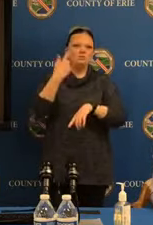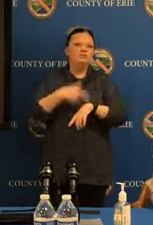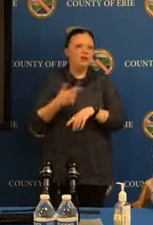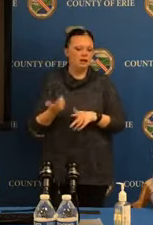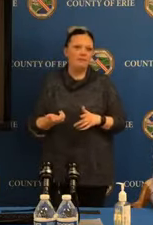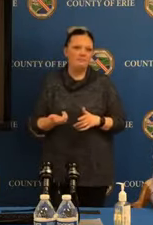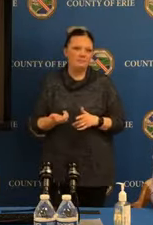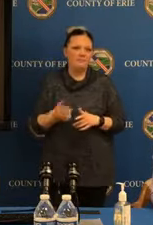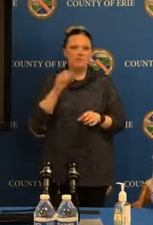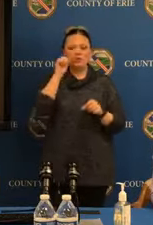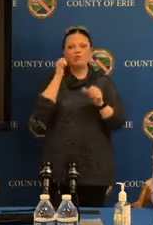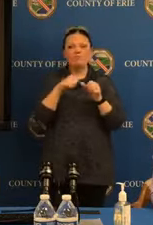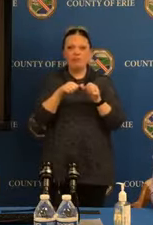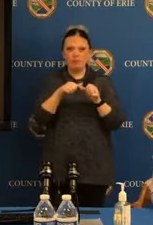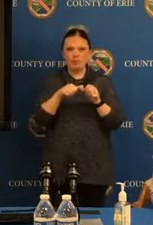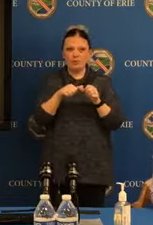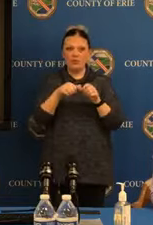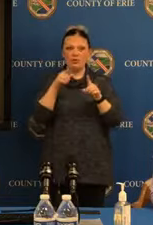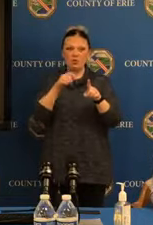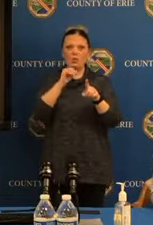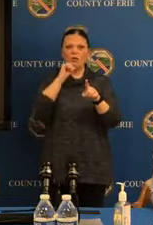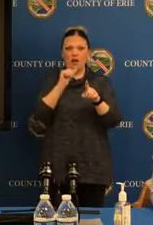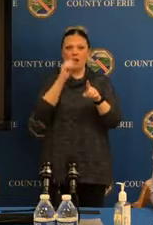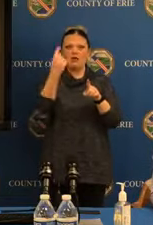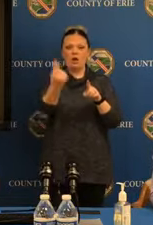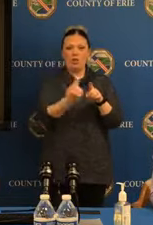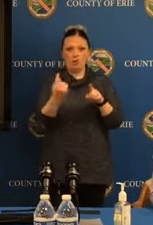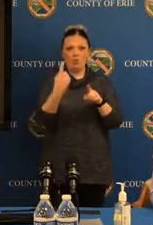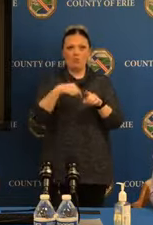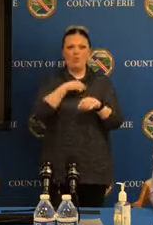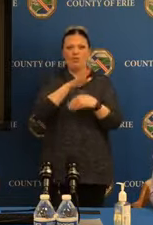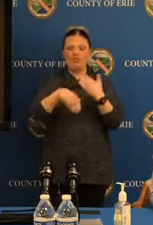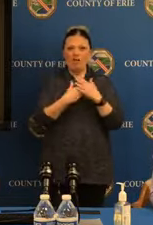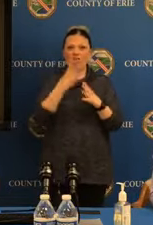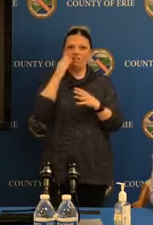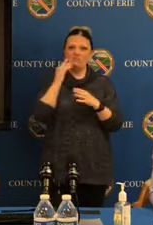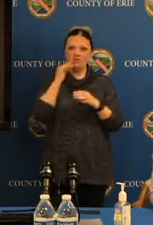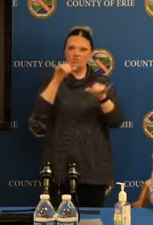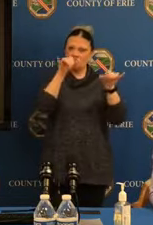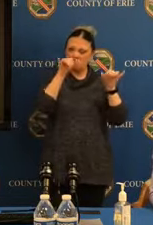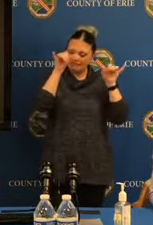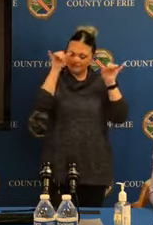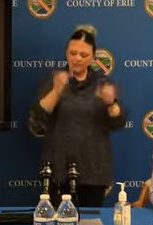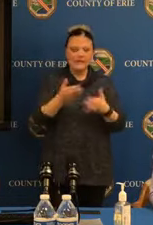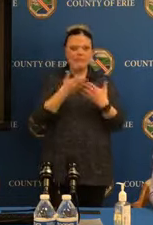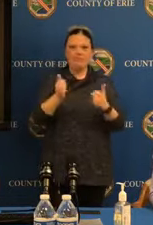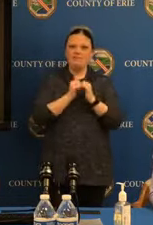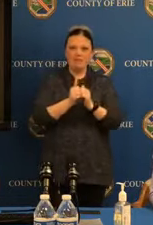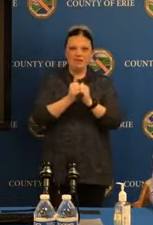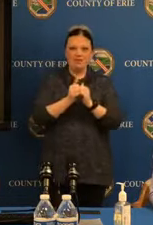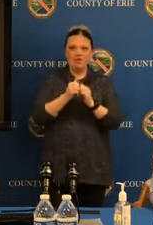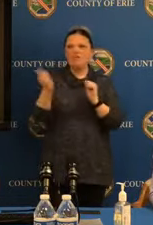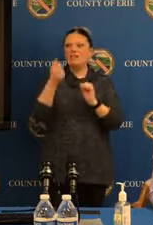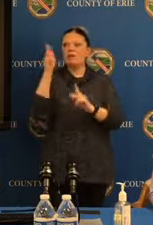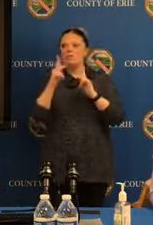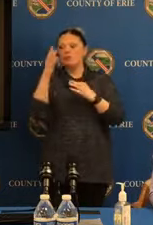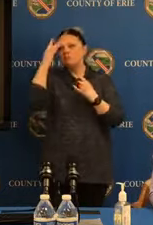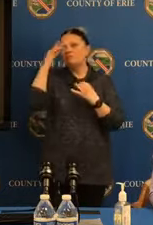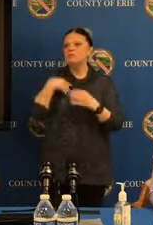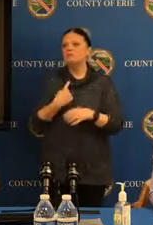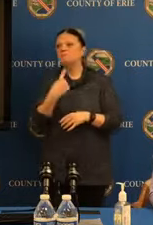And remember, know that you are not alone. And we are all facing this together. and those people that you're thinking about that you